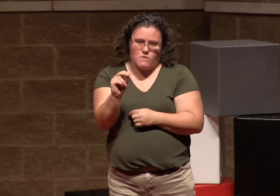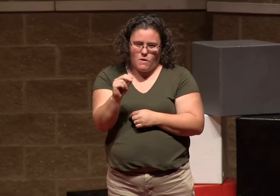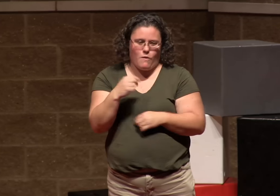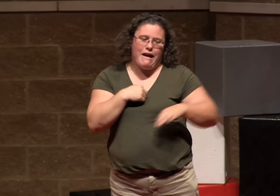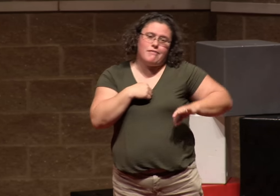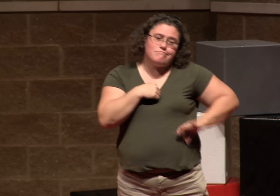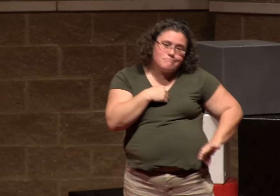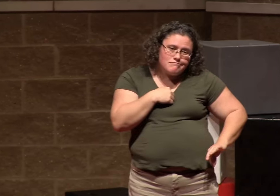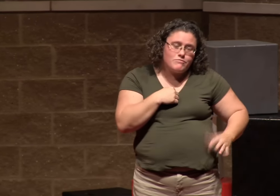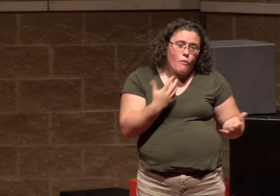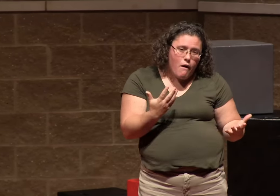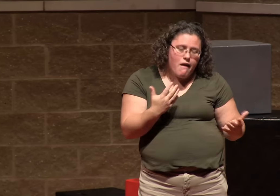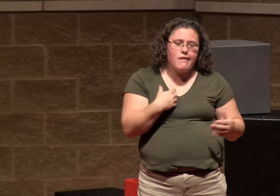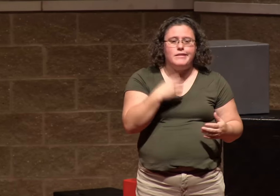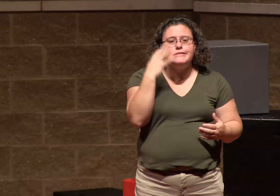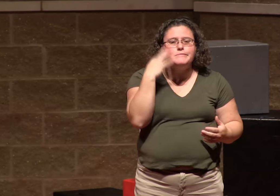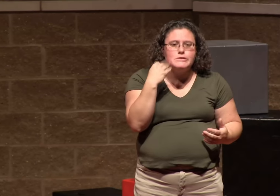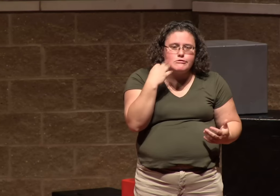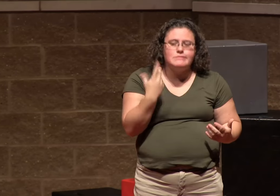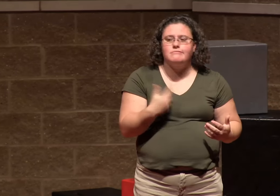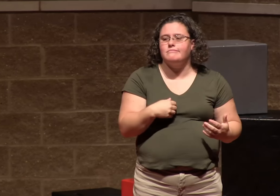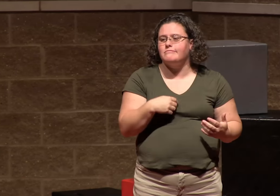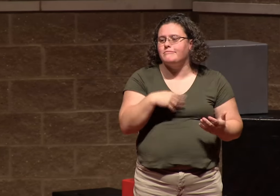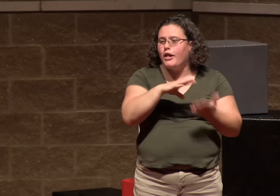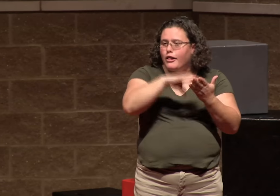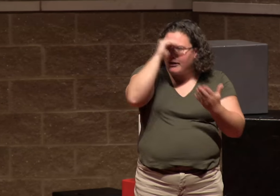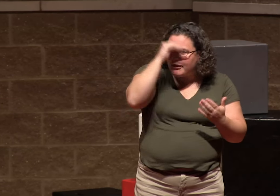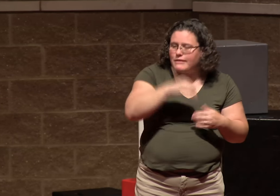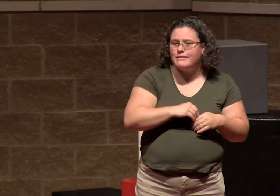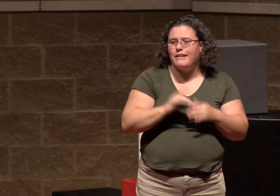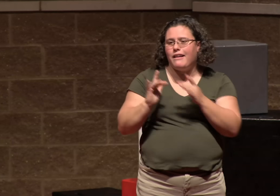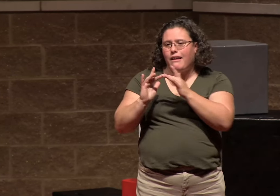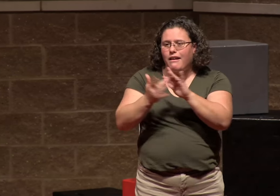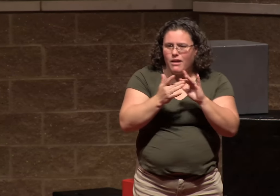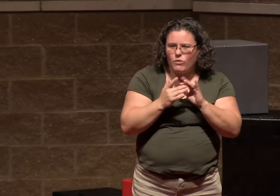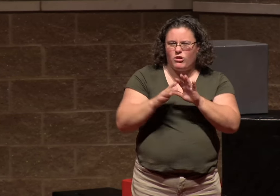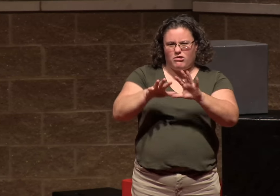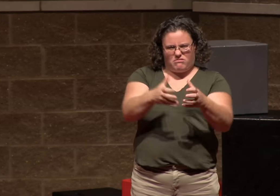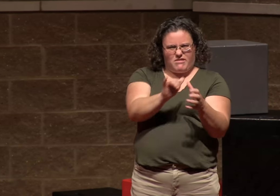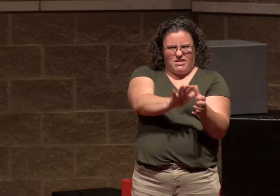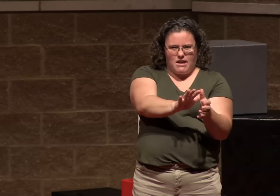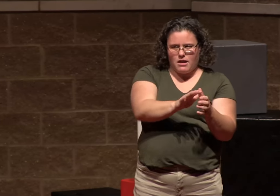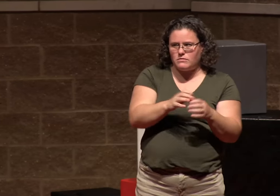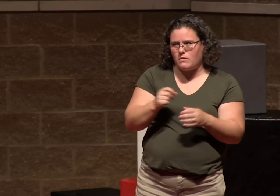I didn't establish all of these things just for my benefit, but